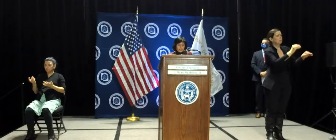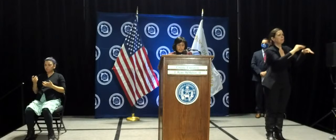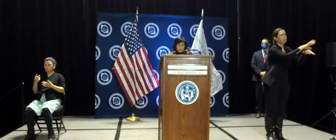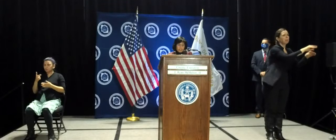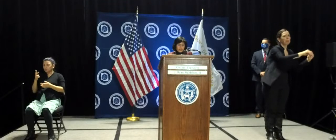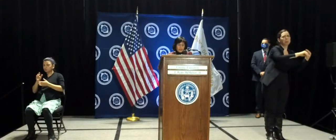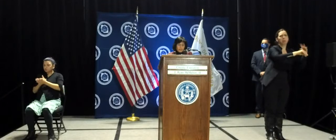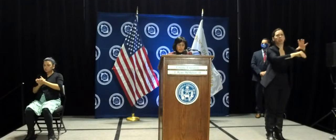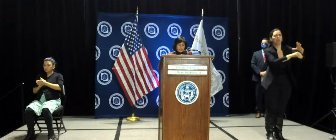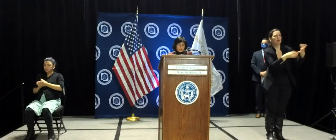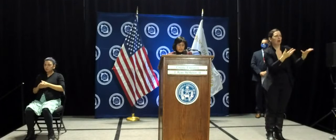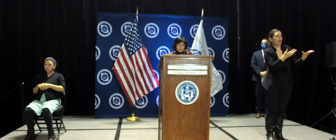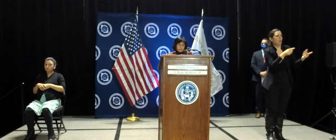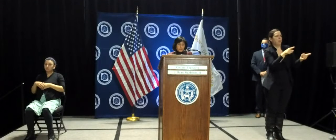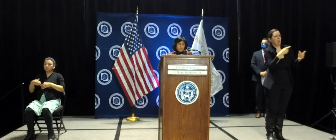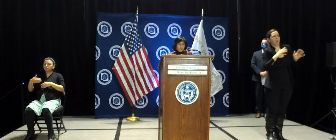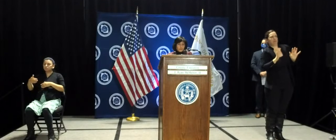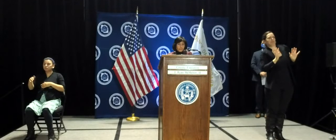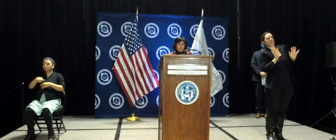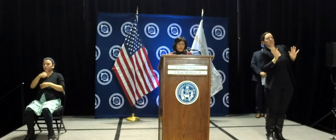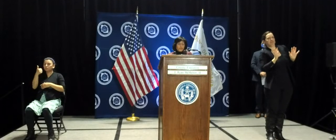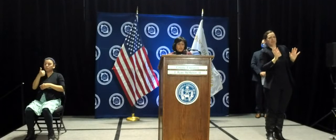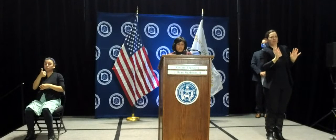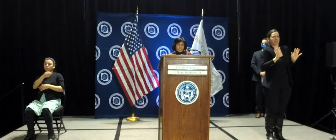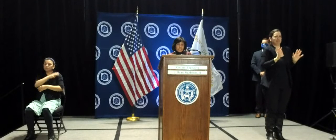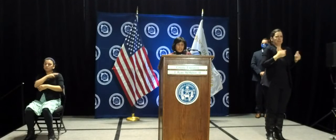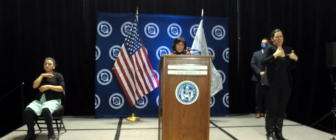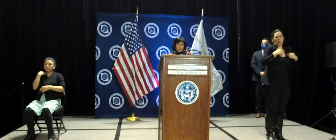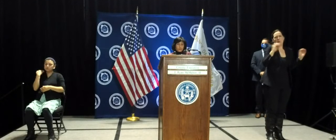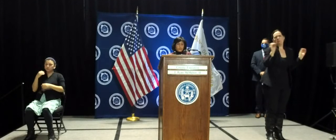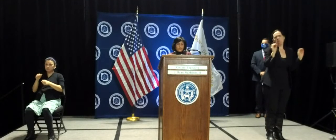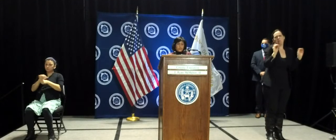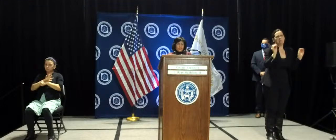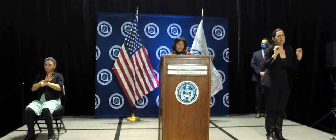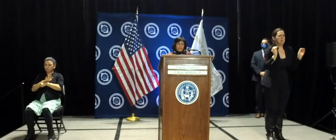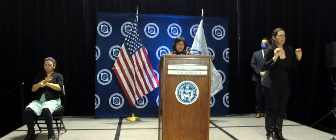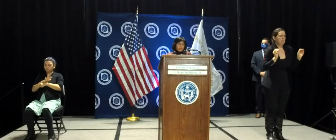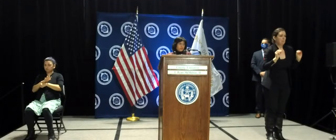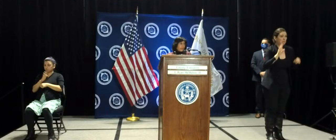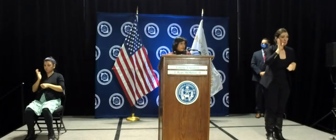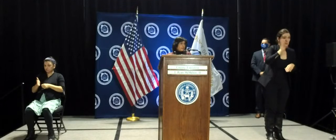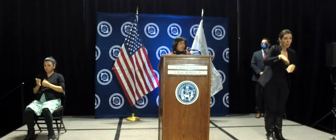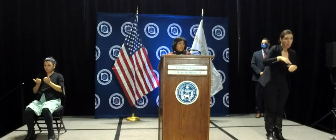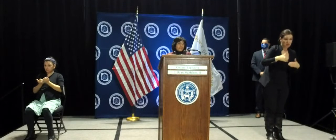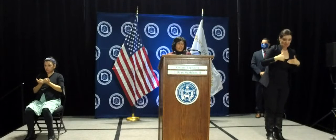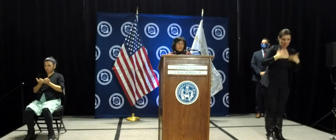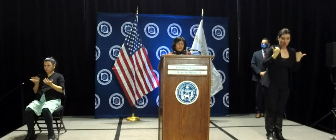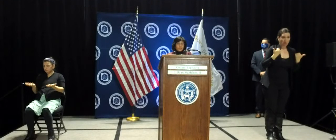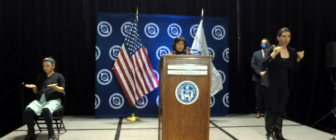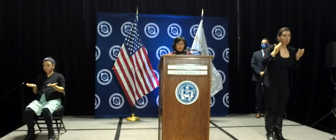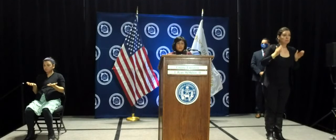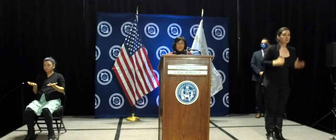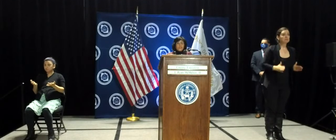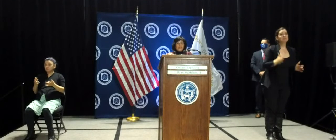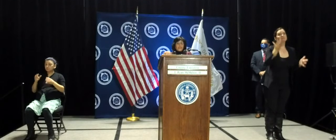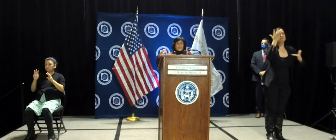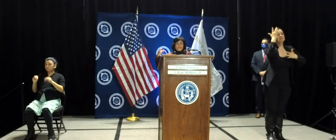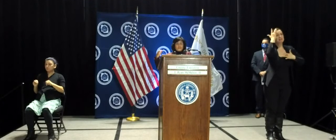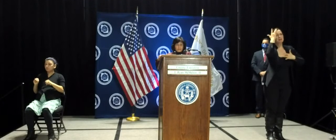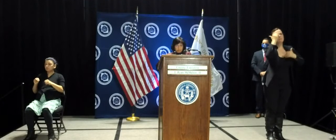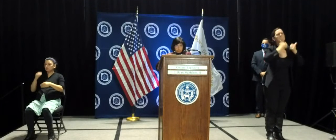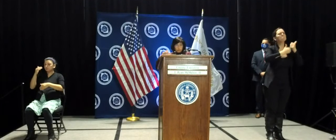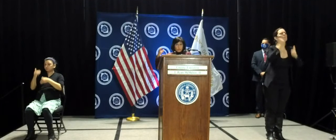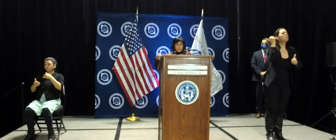fine, but the person who may be related to you has in contact with you,